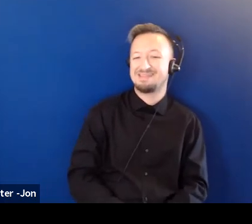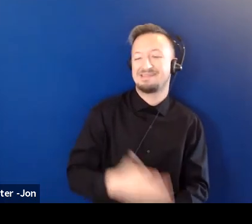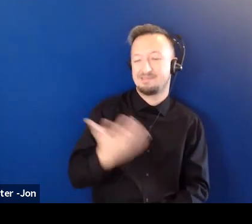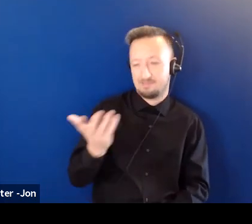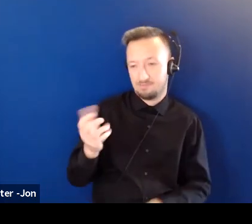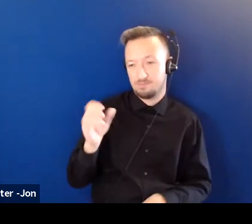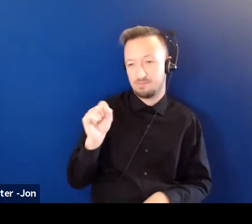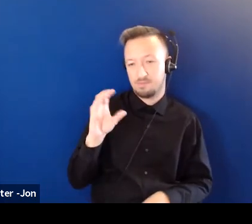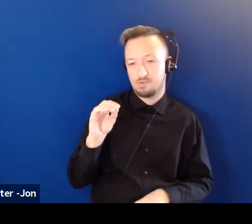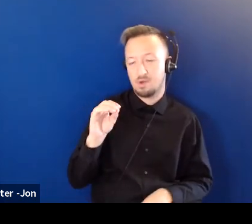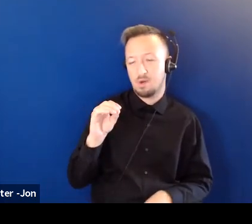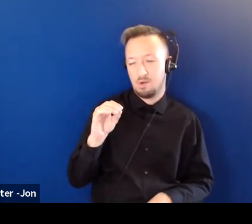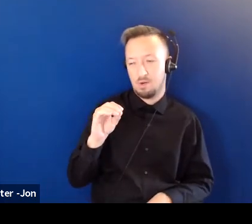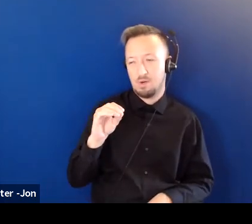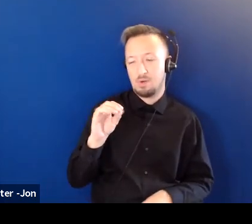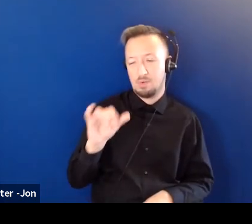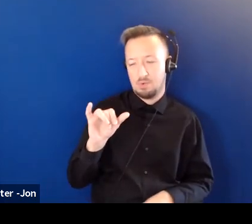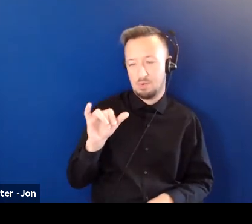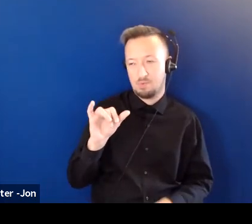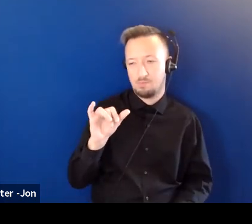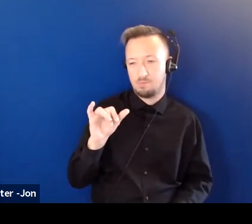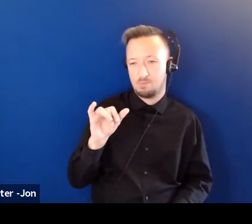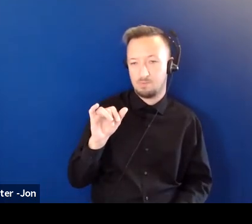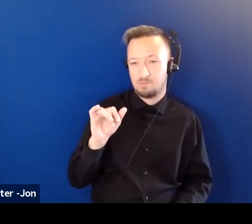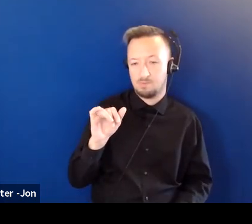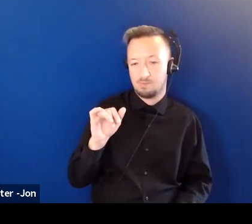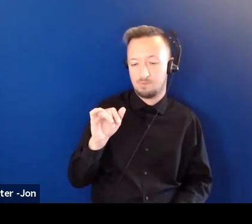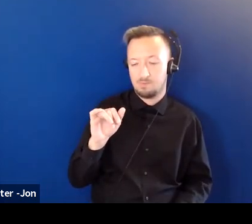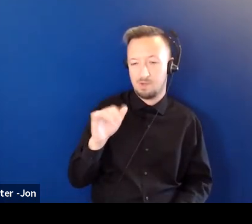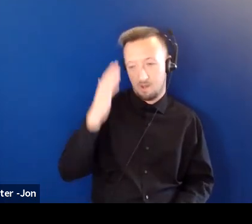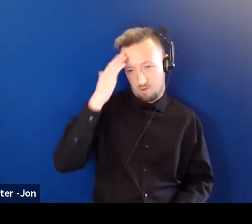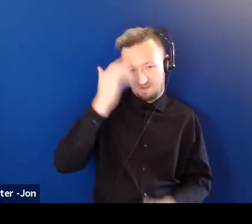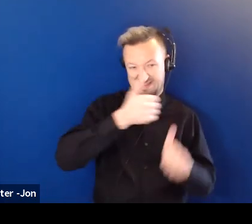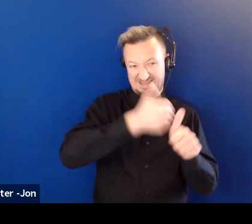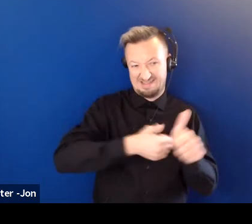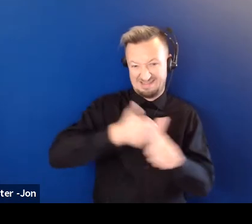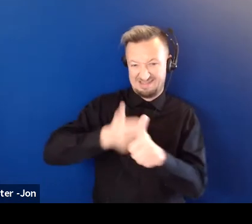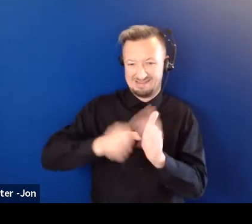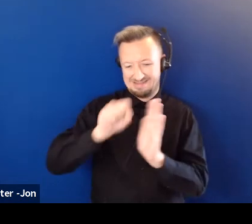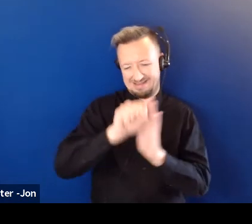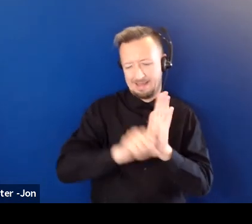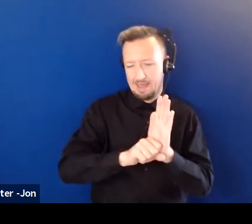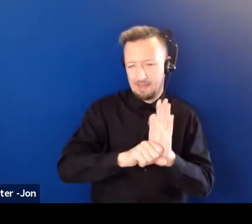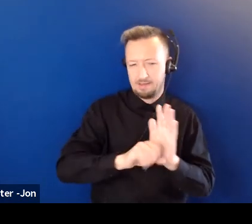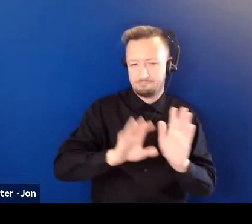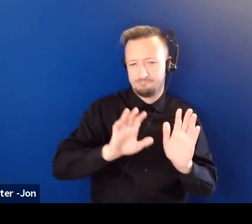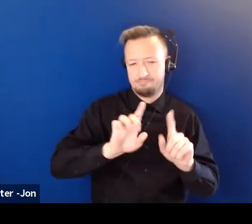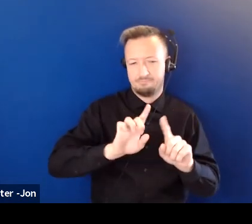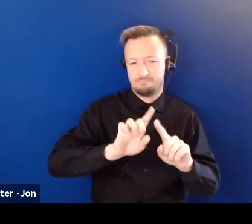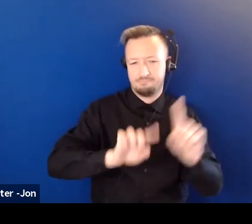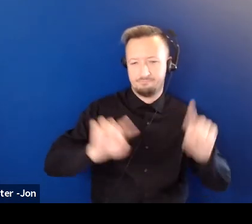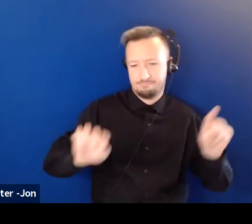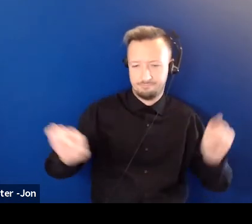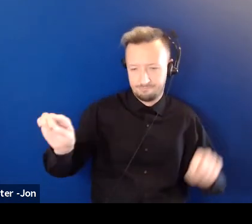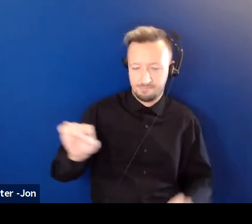So we have, and I know every state does different things, but so we've got